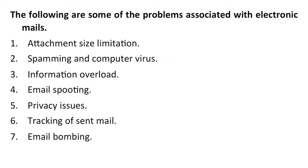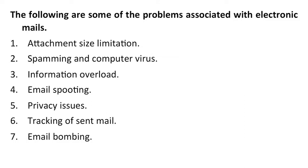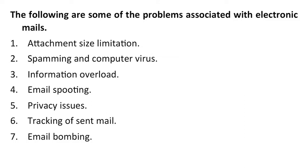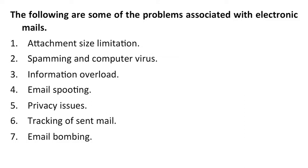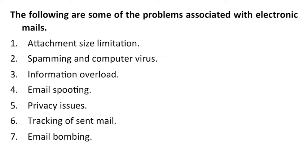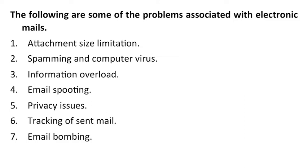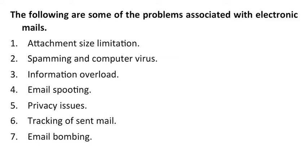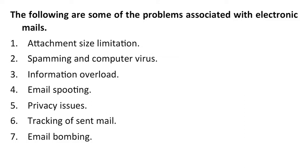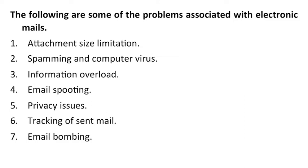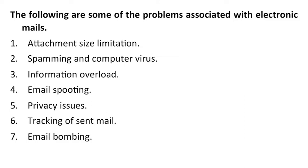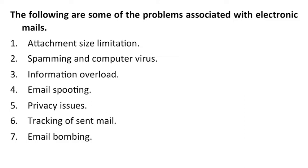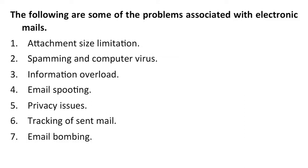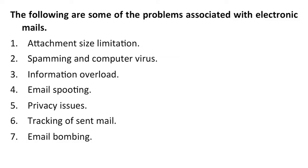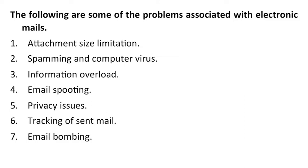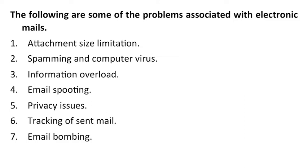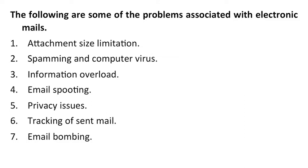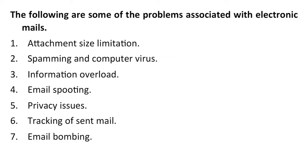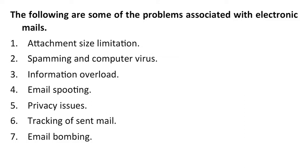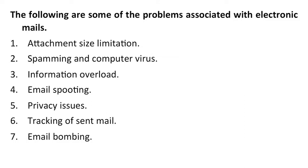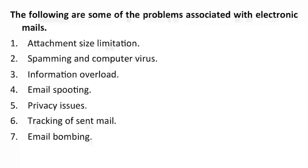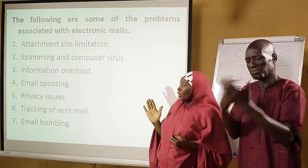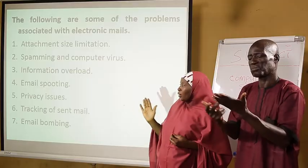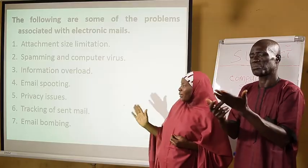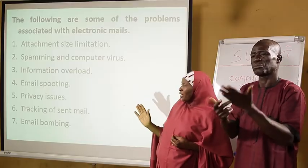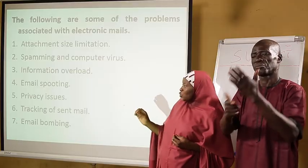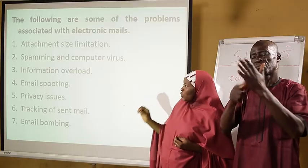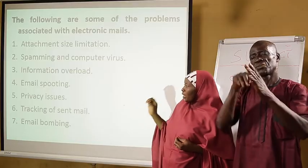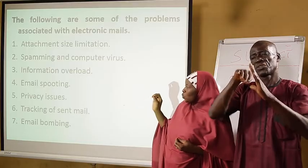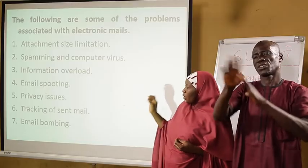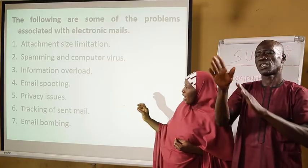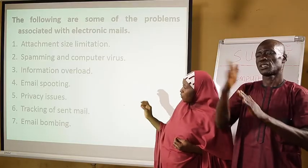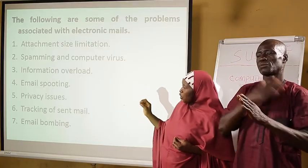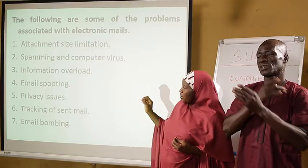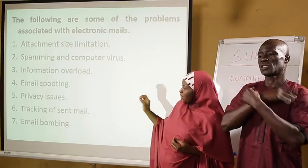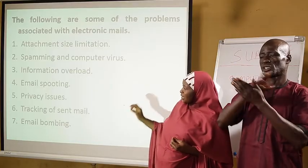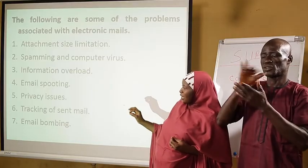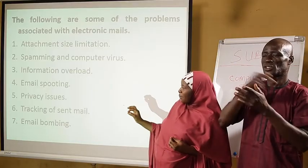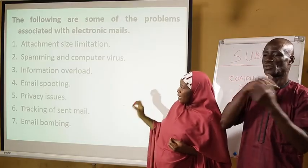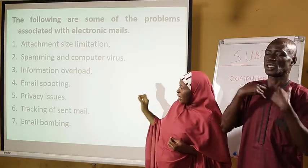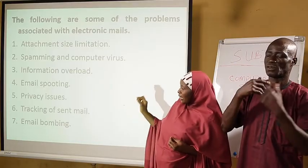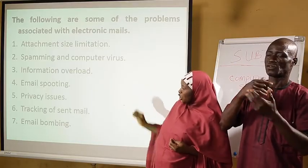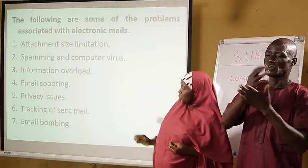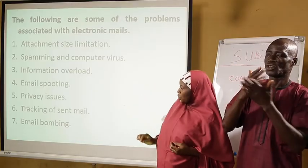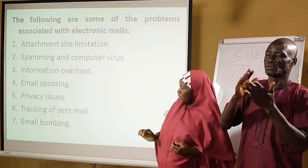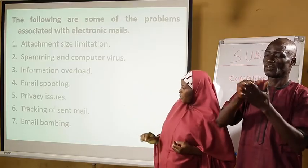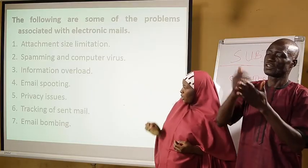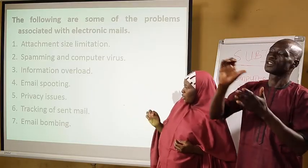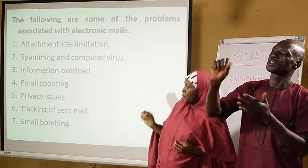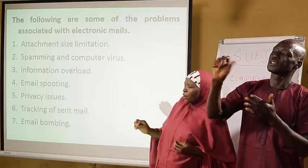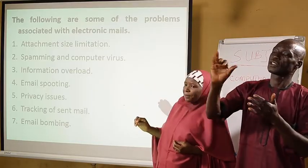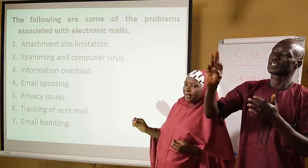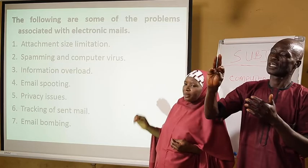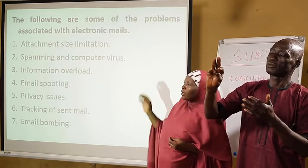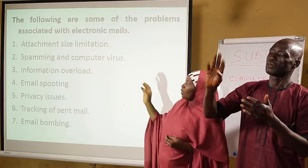of sent mail, and we have email bombing. My dear students, we have some of this terms like the spoofing,